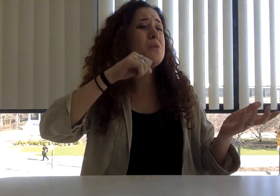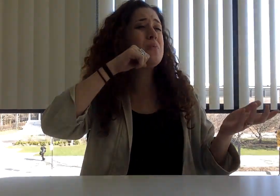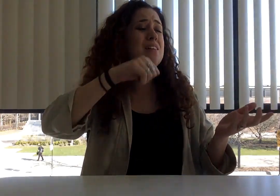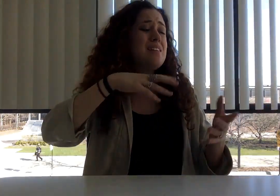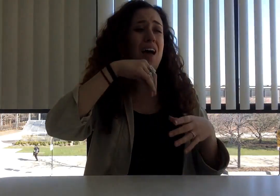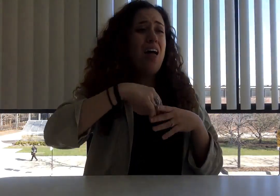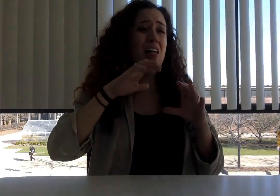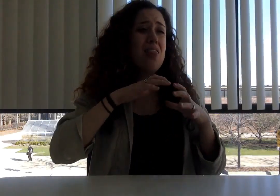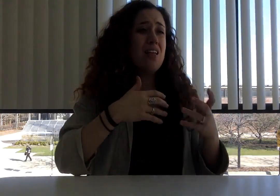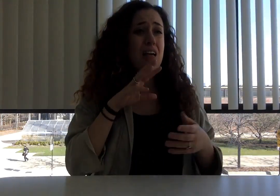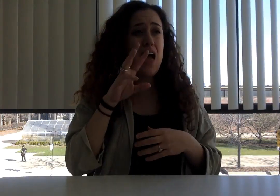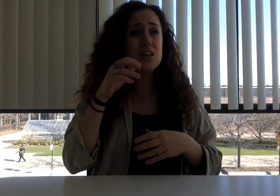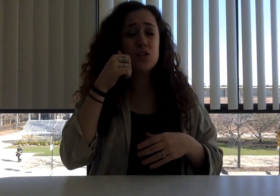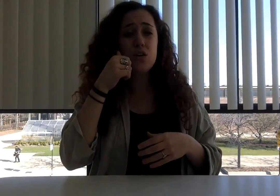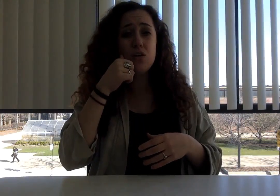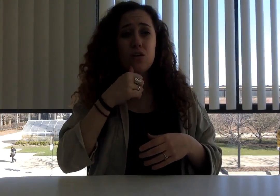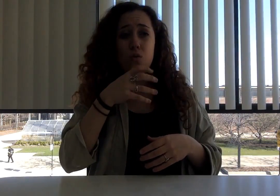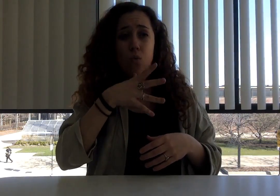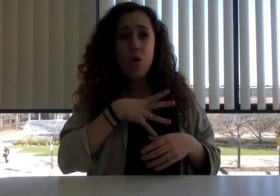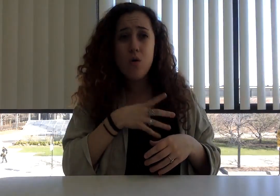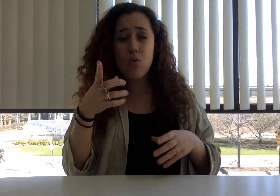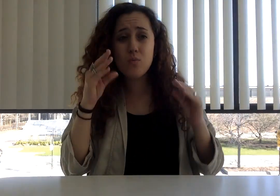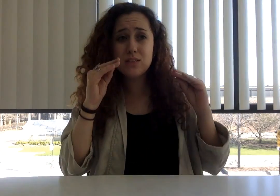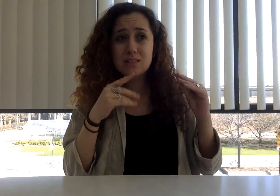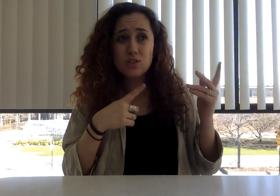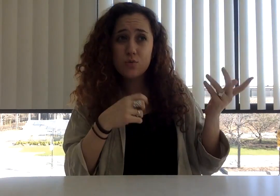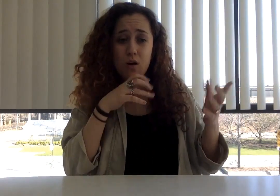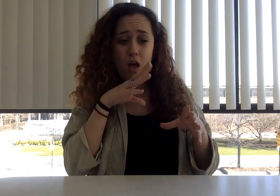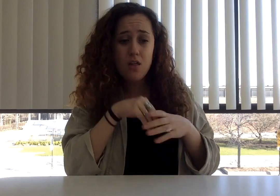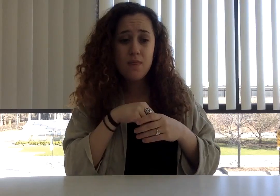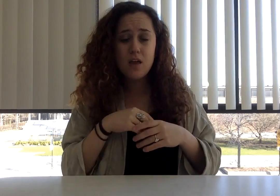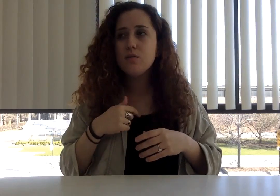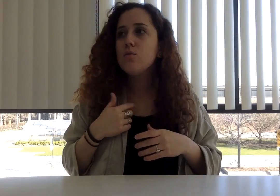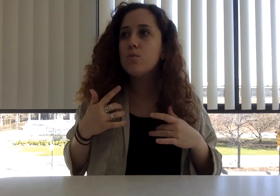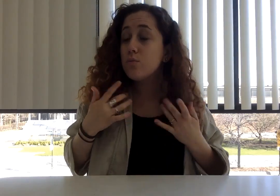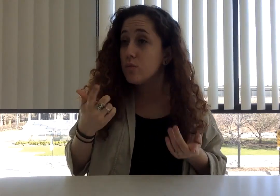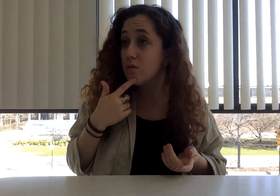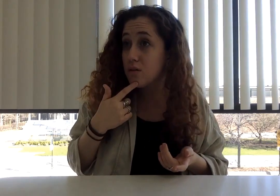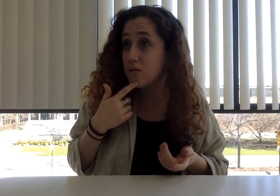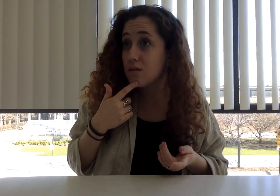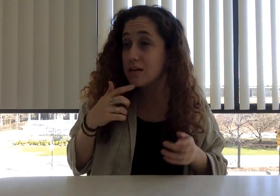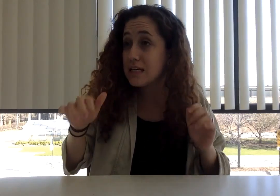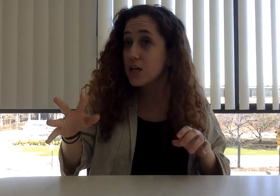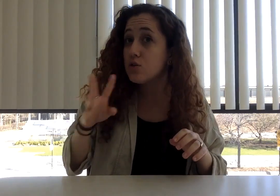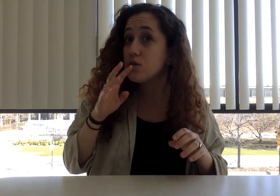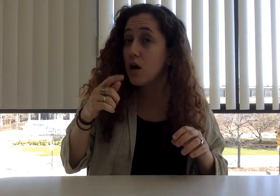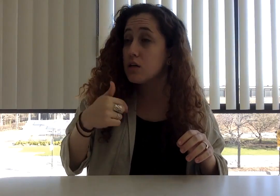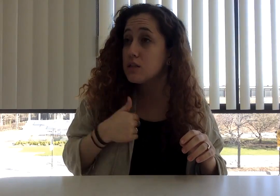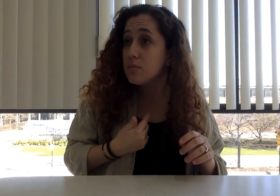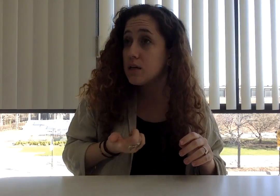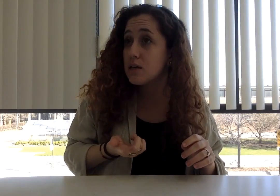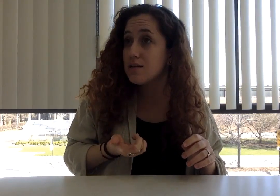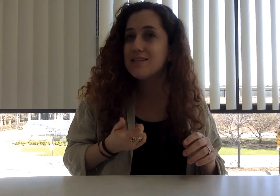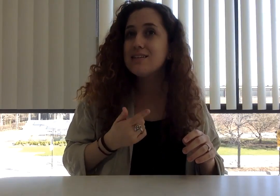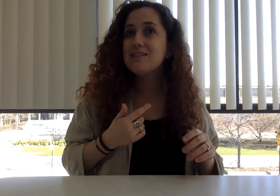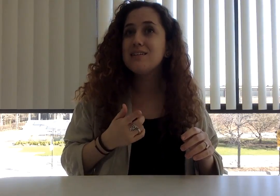teaching thing. What's that? Can you talk to me? I love this class. This is my favorite class.